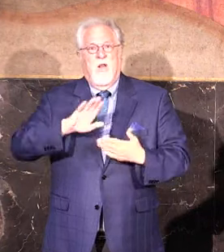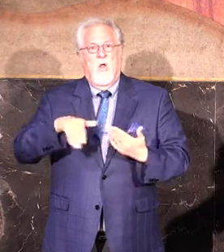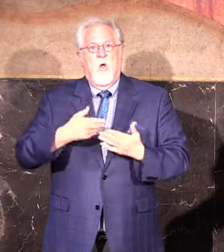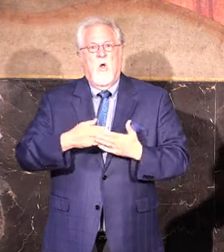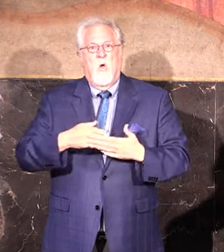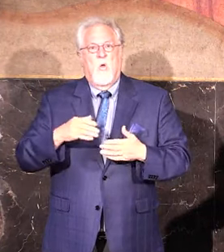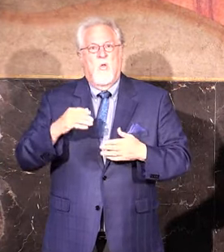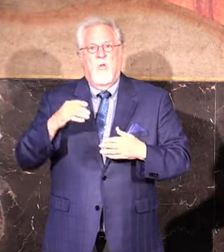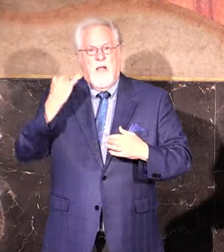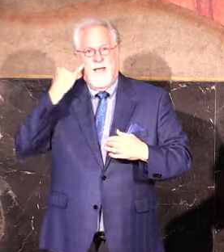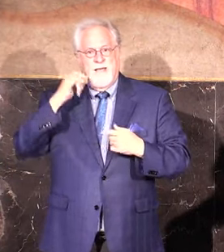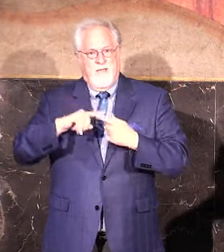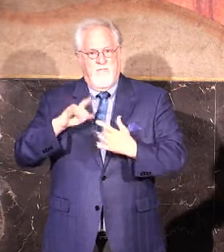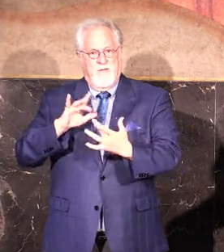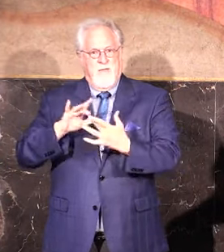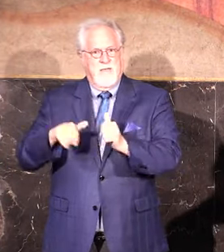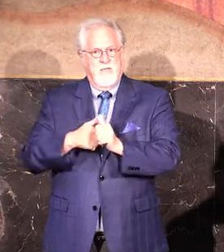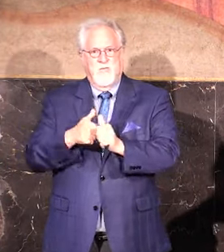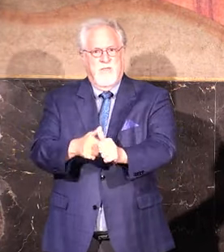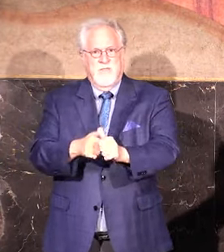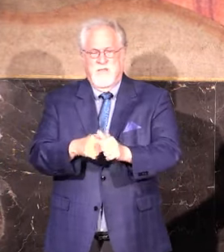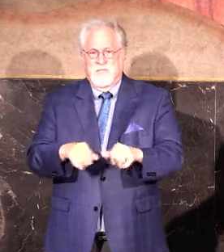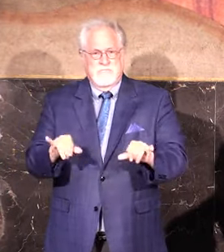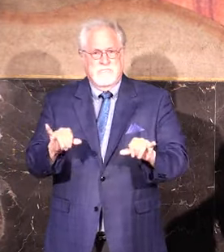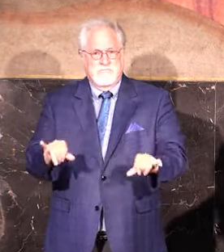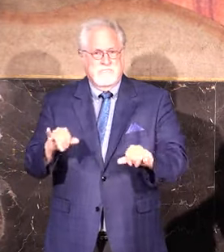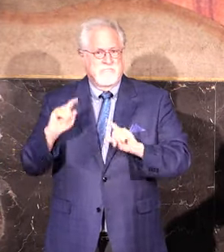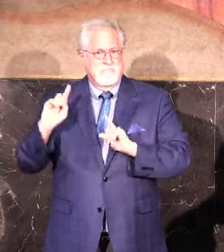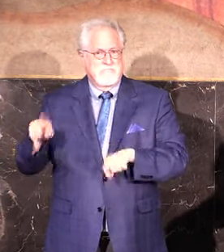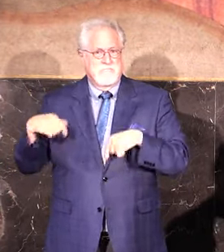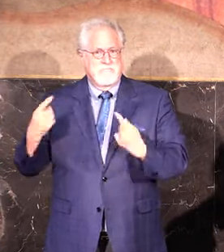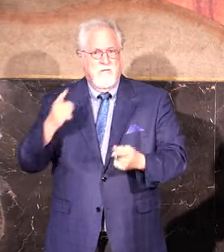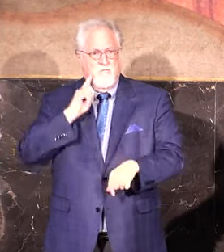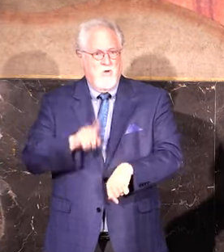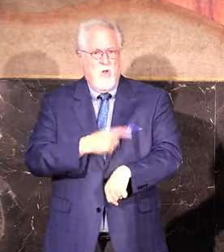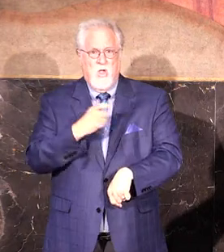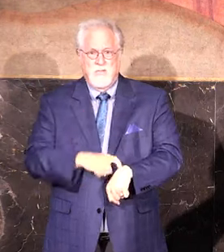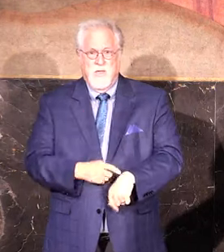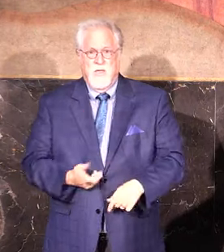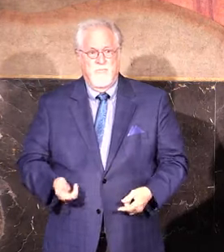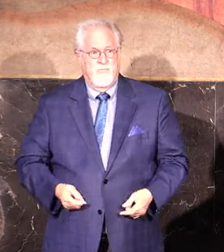But the whole effort of contact tracing is the same as it has been for a long time.